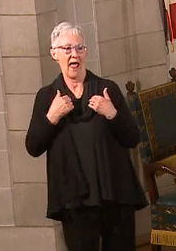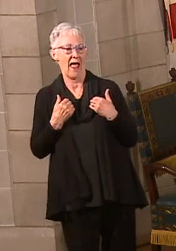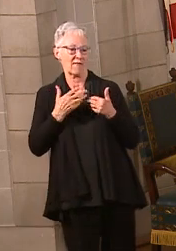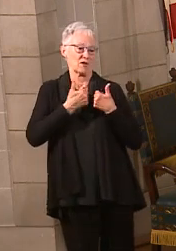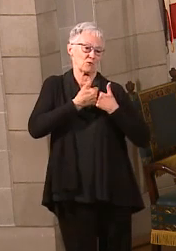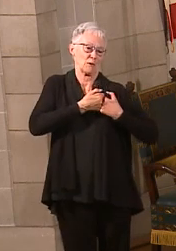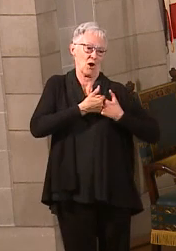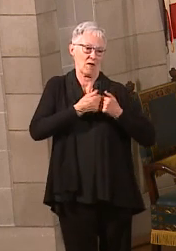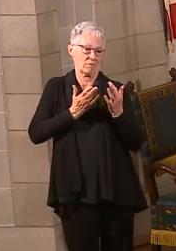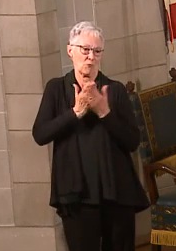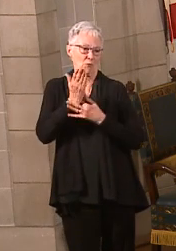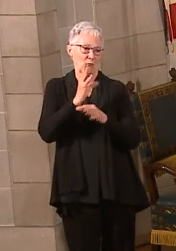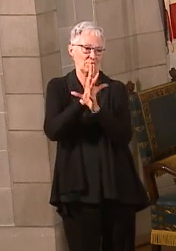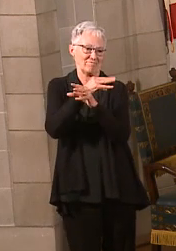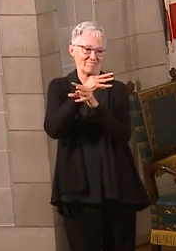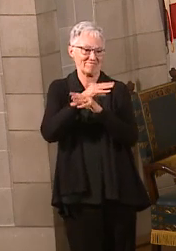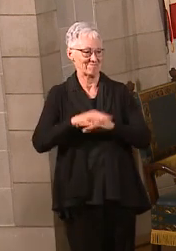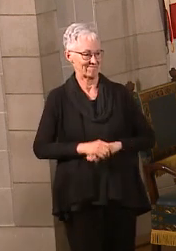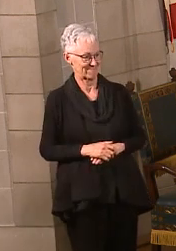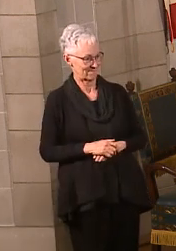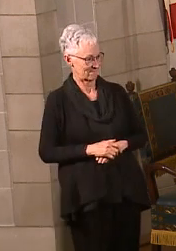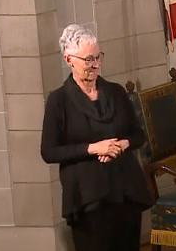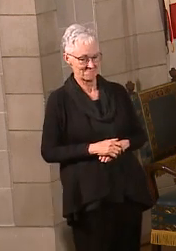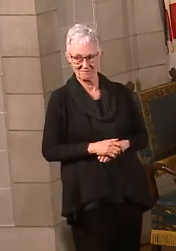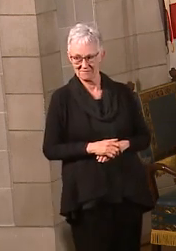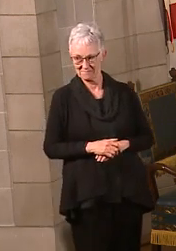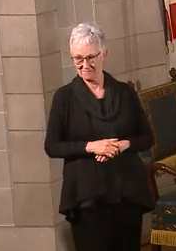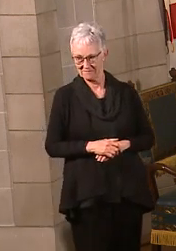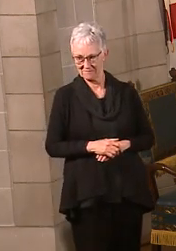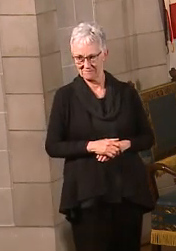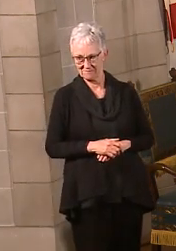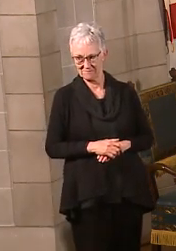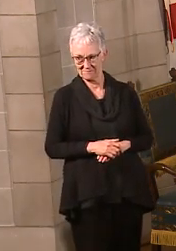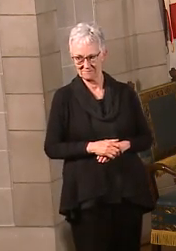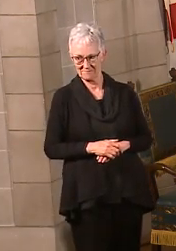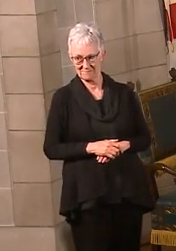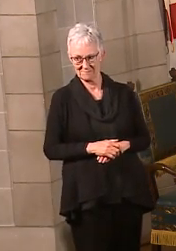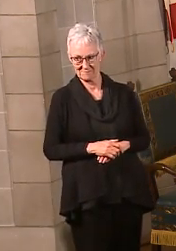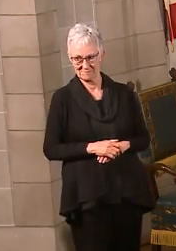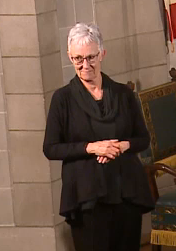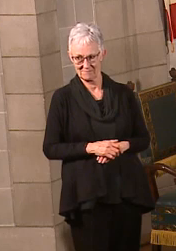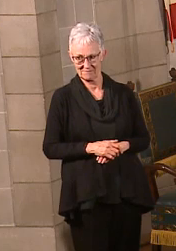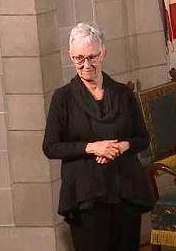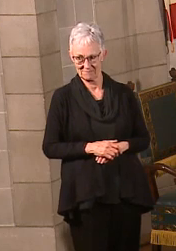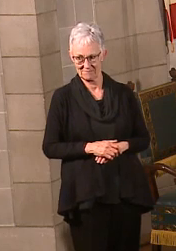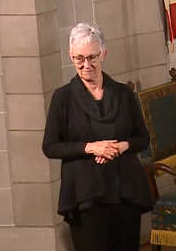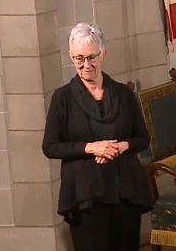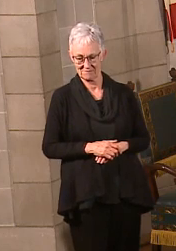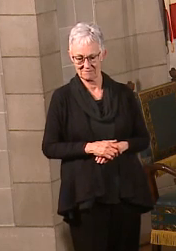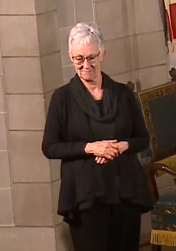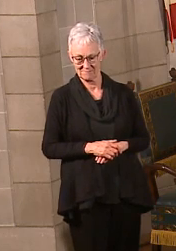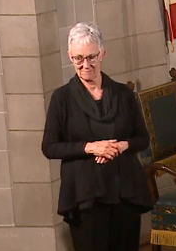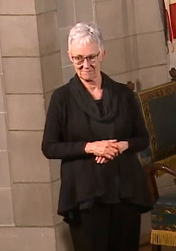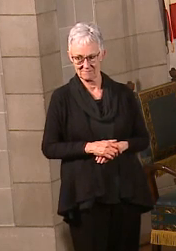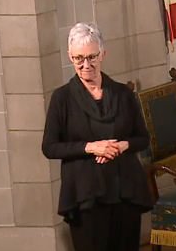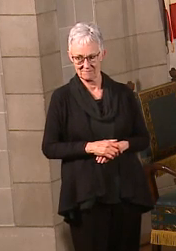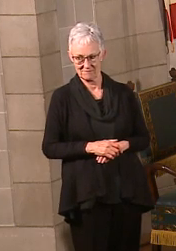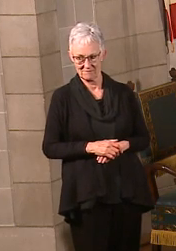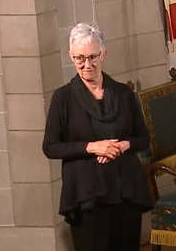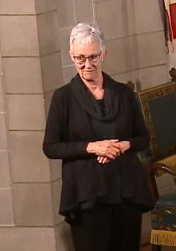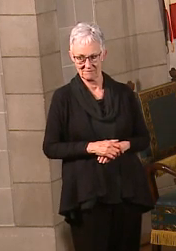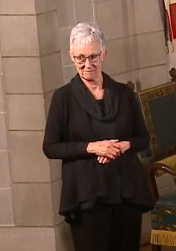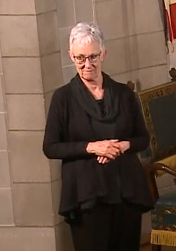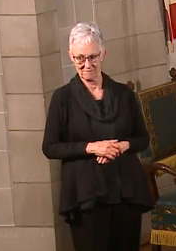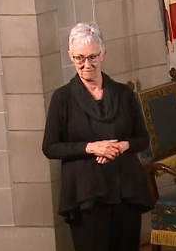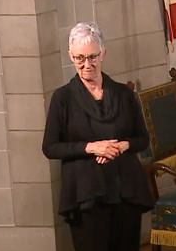I had a Yeah. question for Commissioner about the Commissioner. You've seen claims, is there an estimation on how much money we're gonna